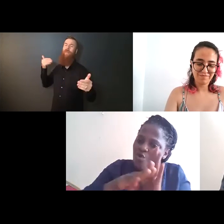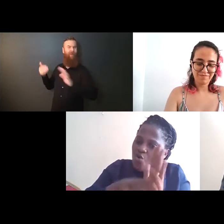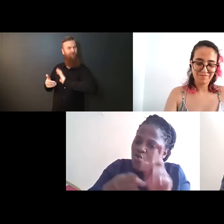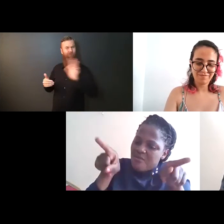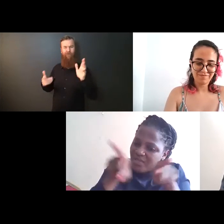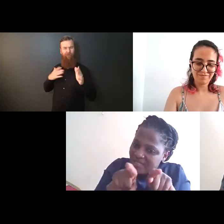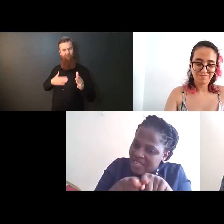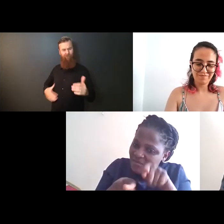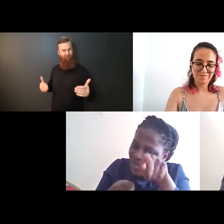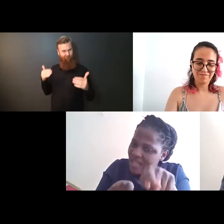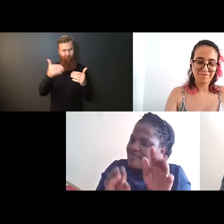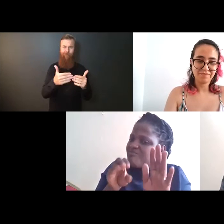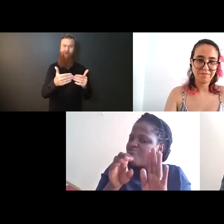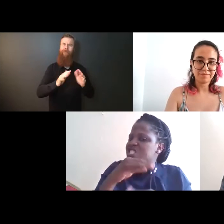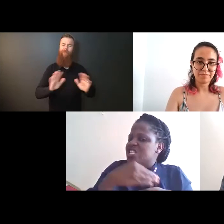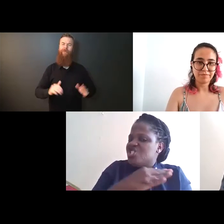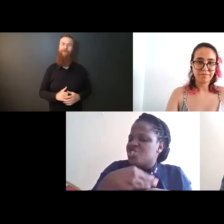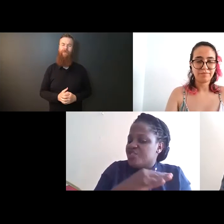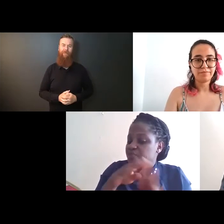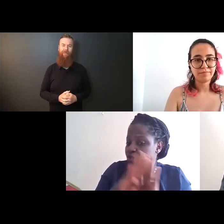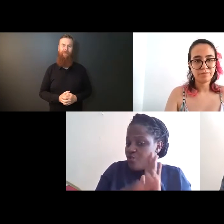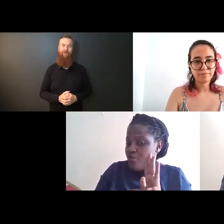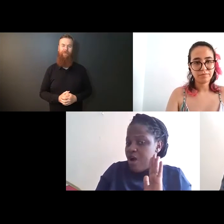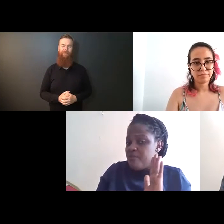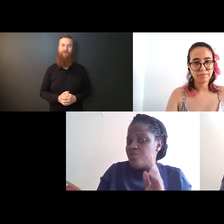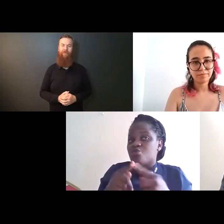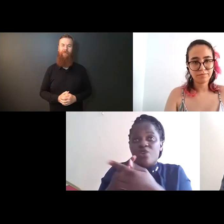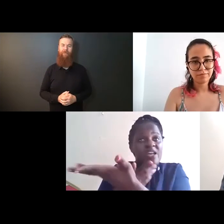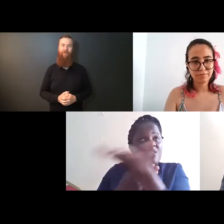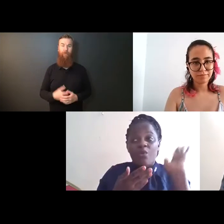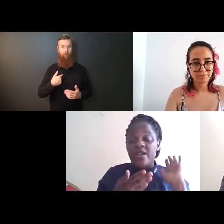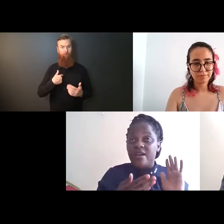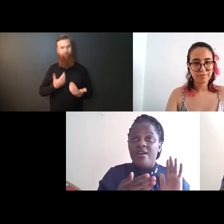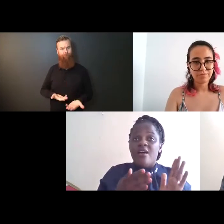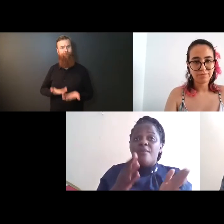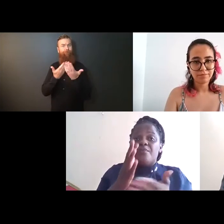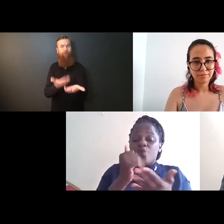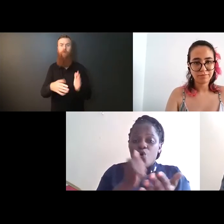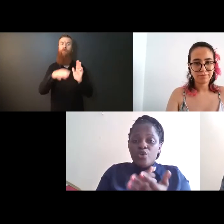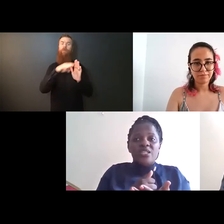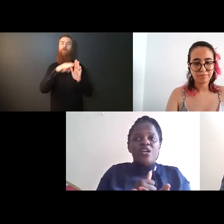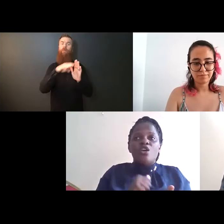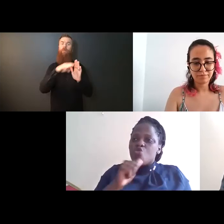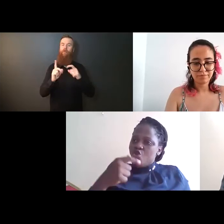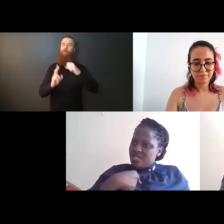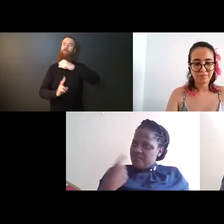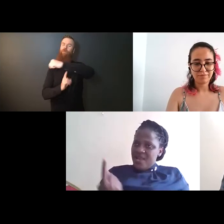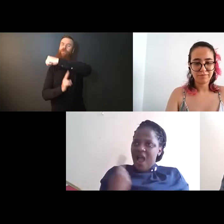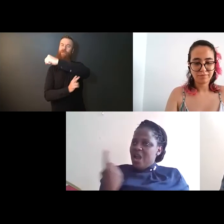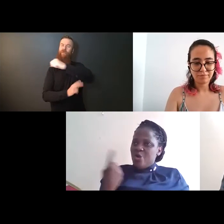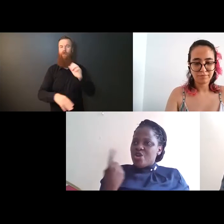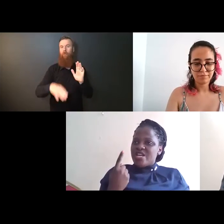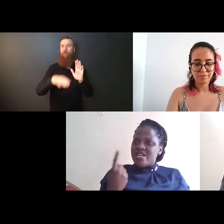recommend programs like of the same, like the bridge program, anywhere, to be happening